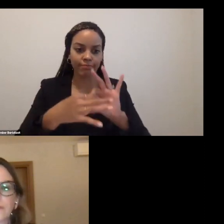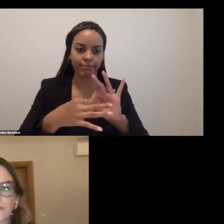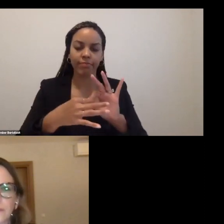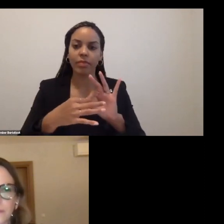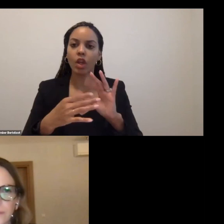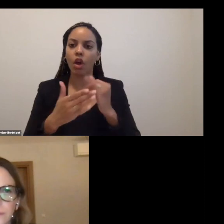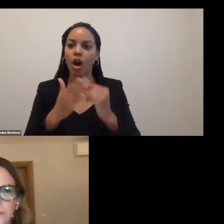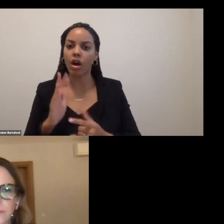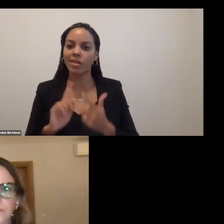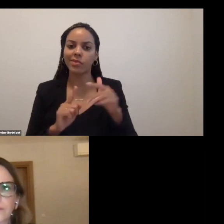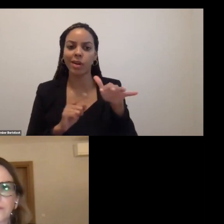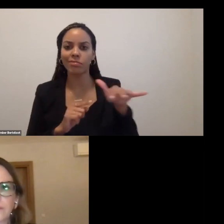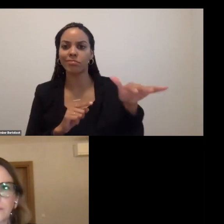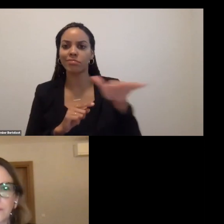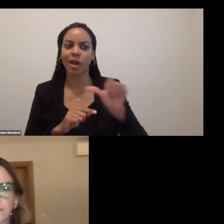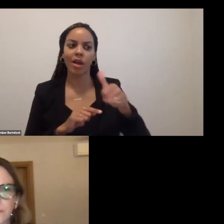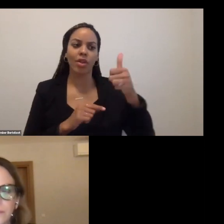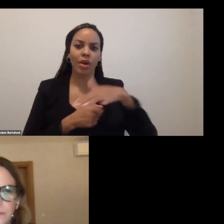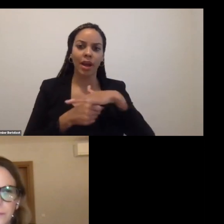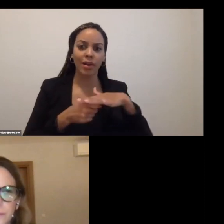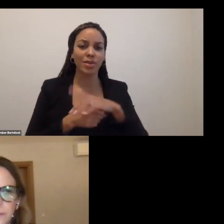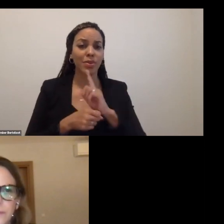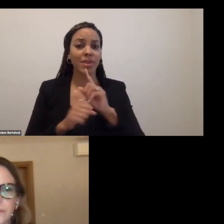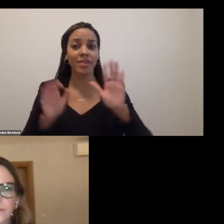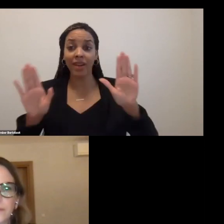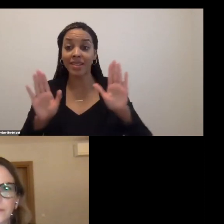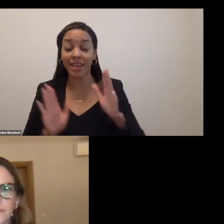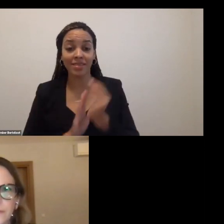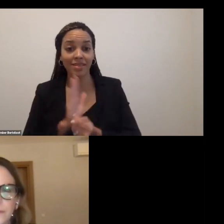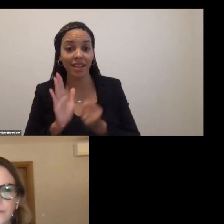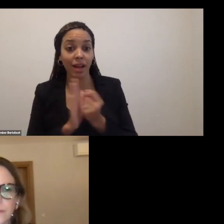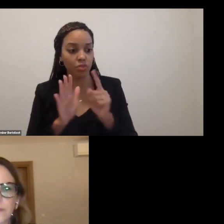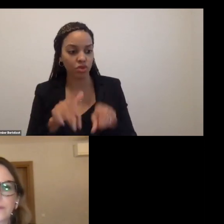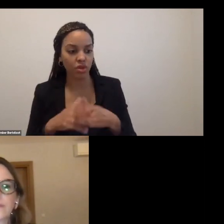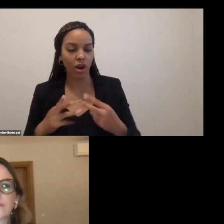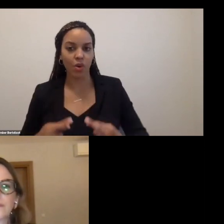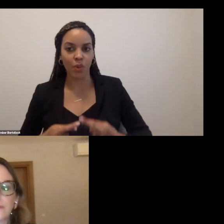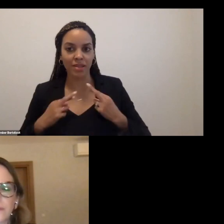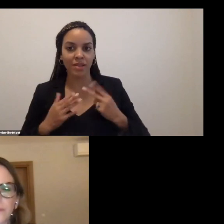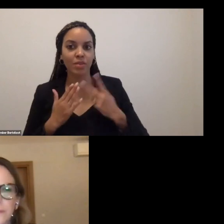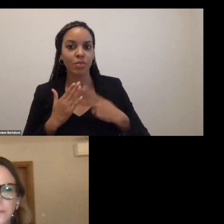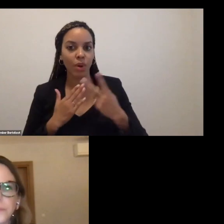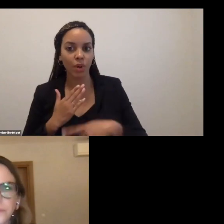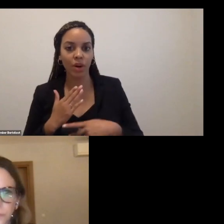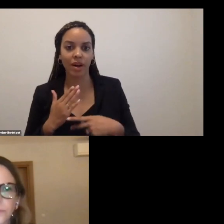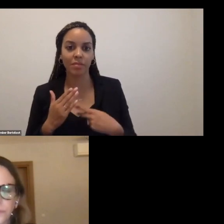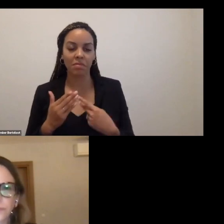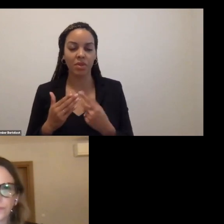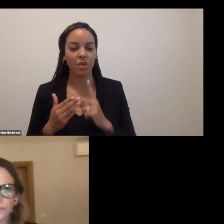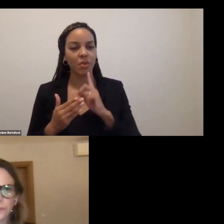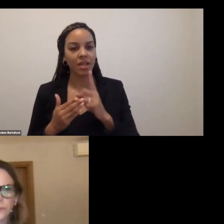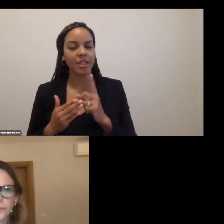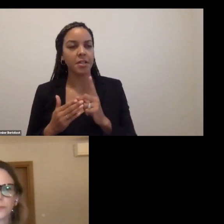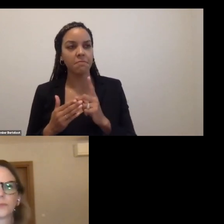elsewhere. So it was a really fantastic time to start the residency program in a kind of very modest way with